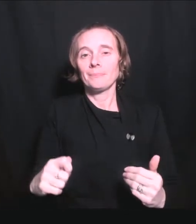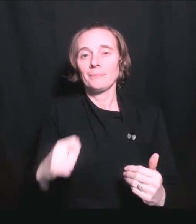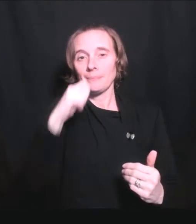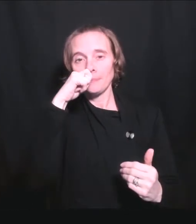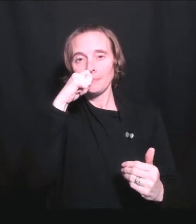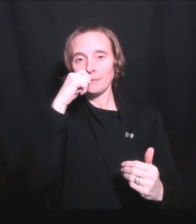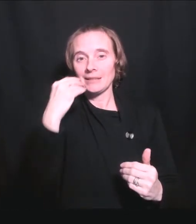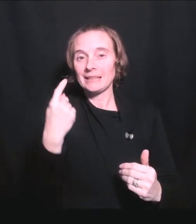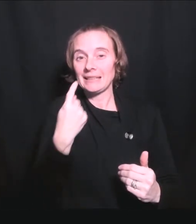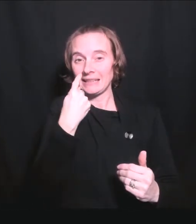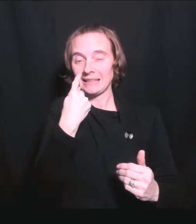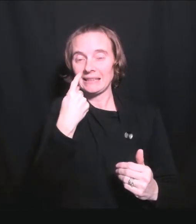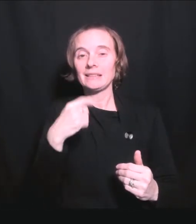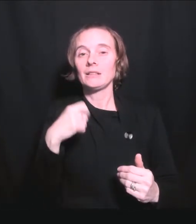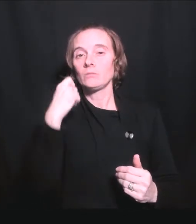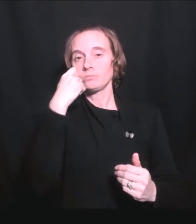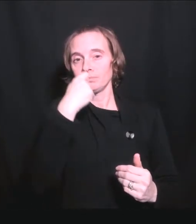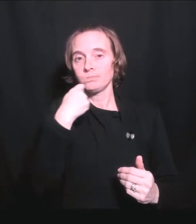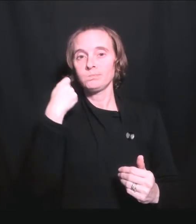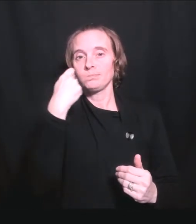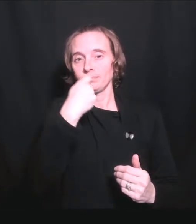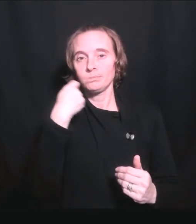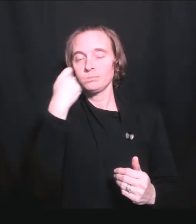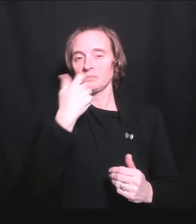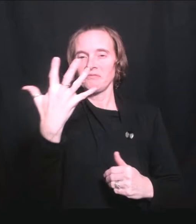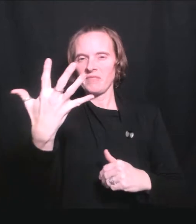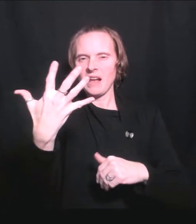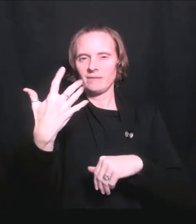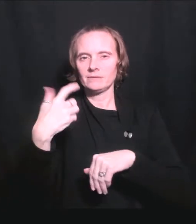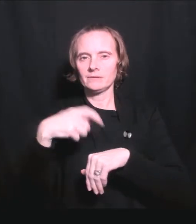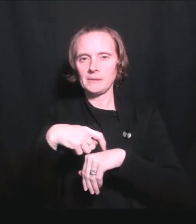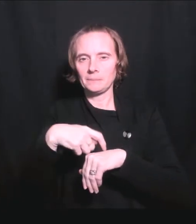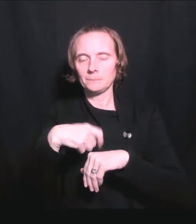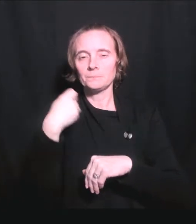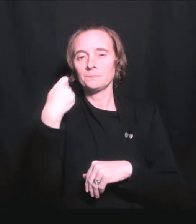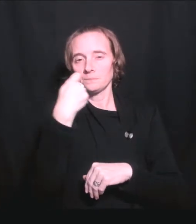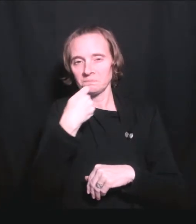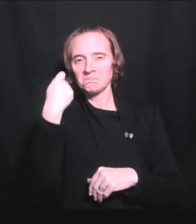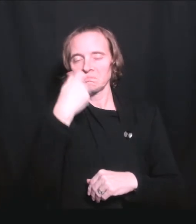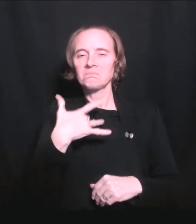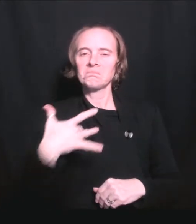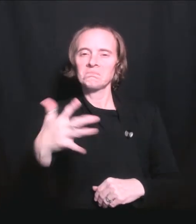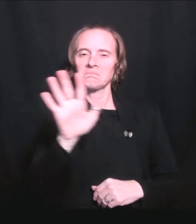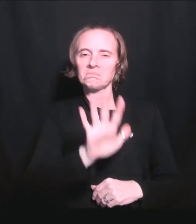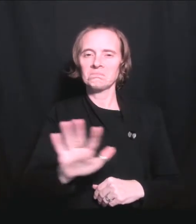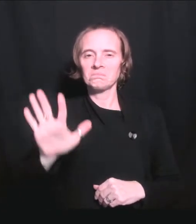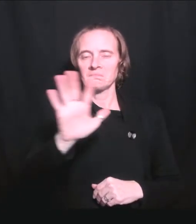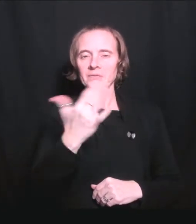Insert the entire soft tip of the swab into a nostril.